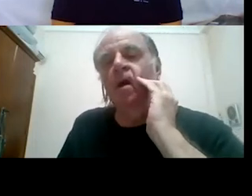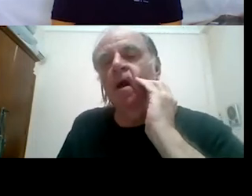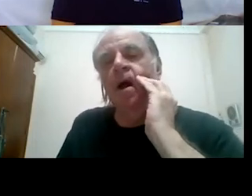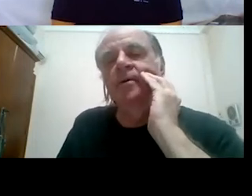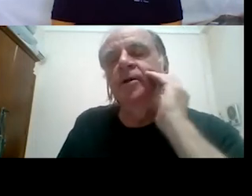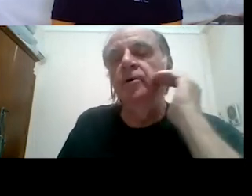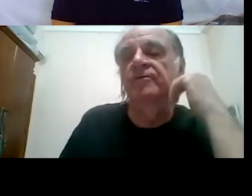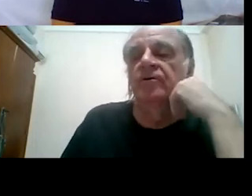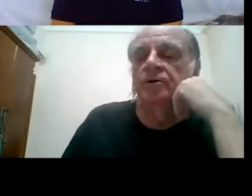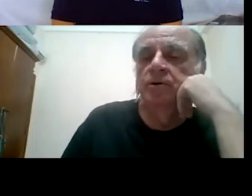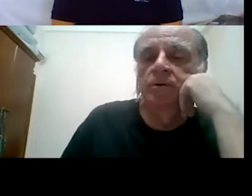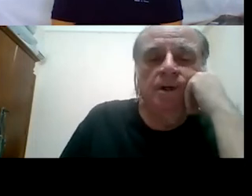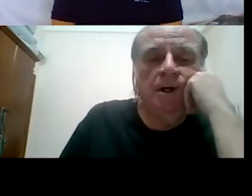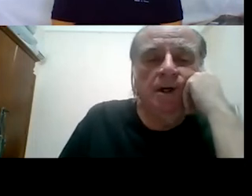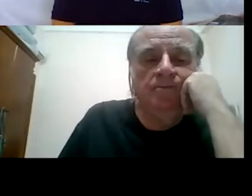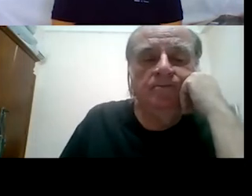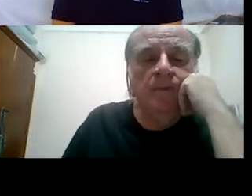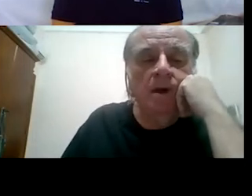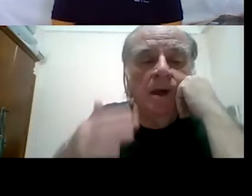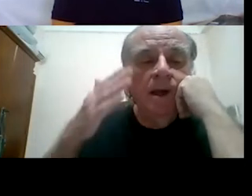um, how do you refer to it